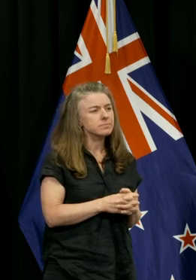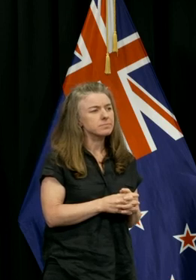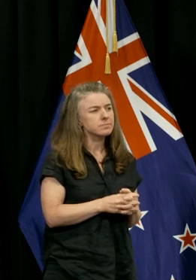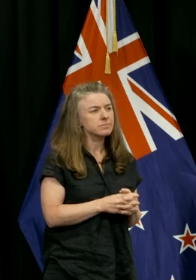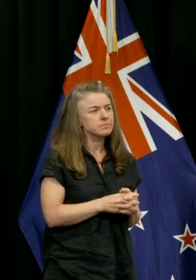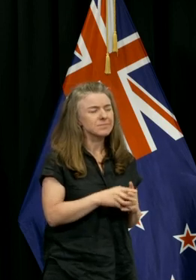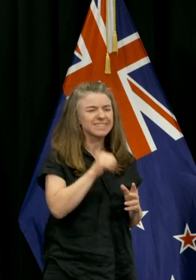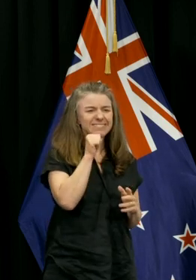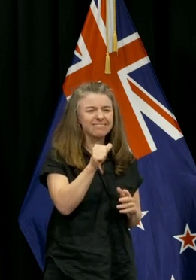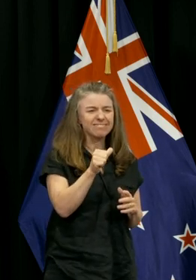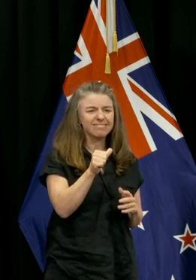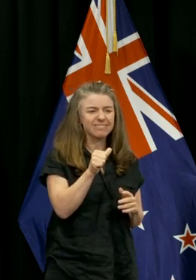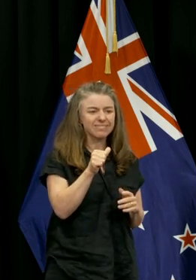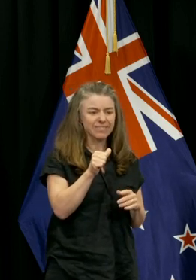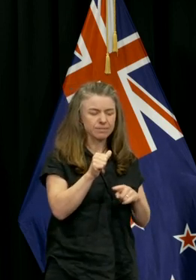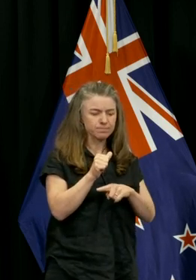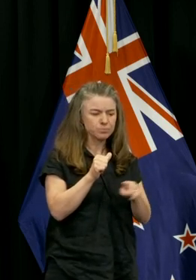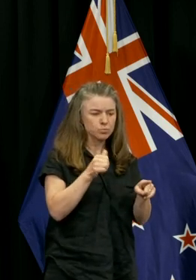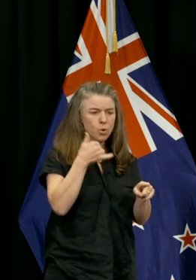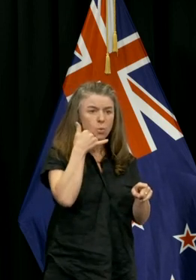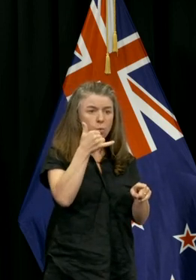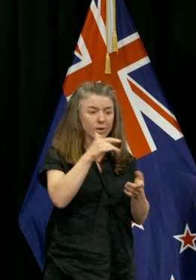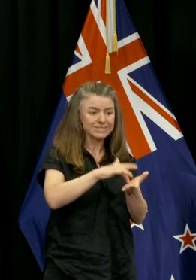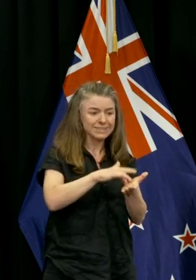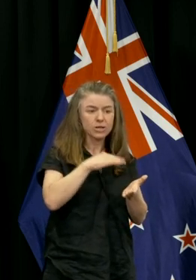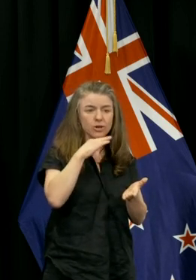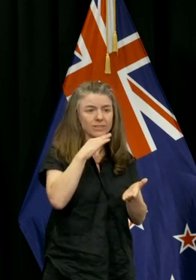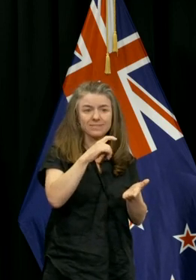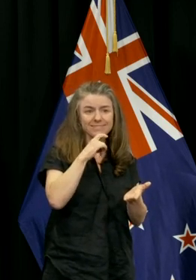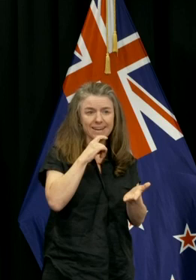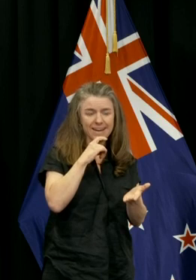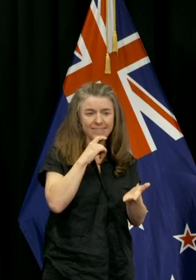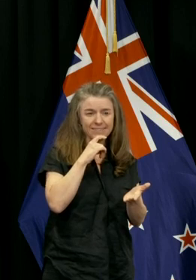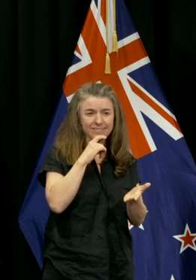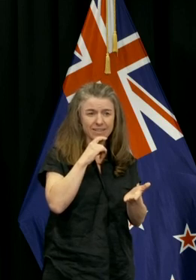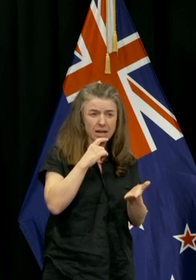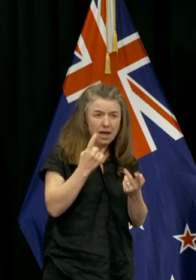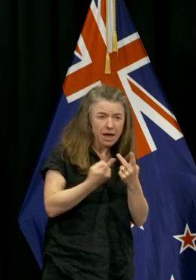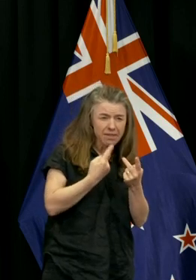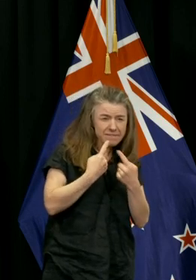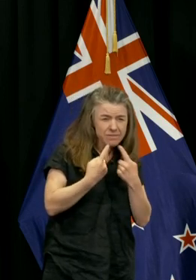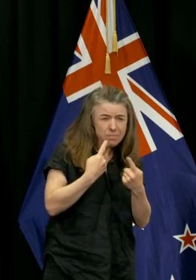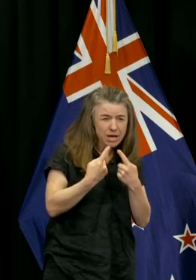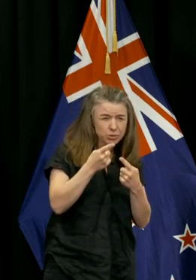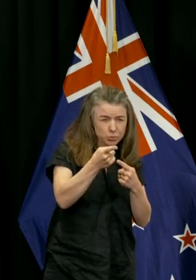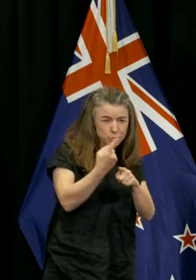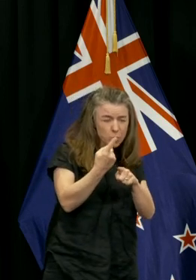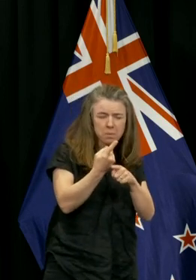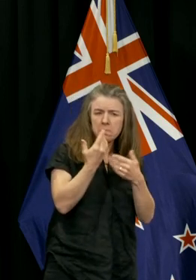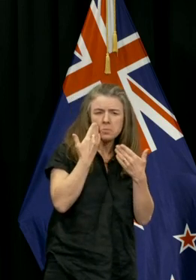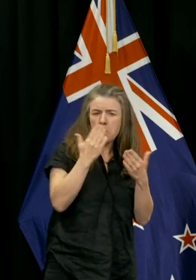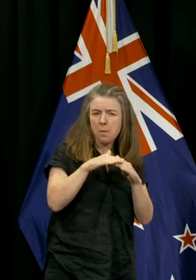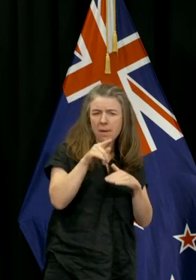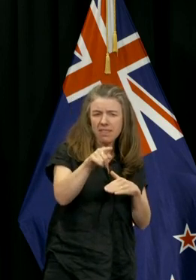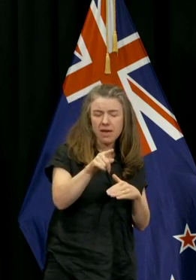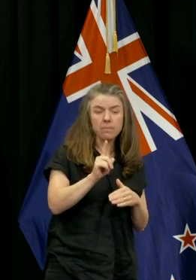capacity issues within call centres and so on. If they have made offers more specific than that, that's not something I've been familiar with. One thing